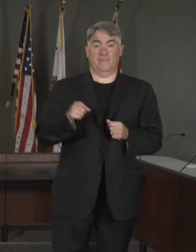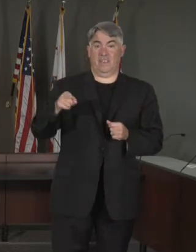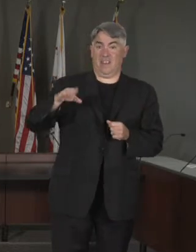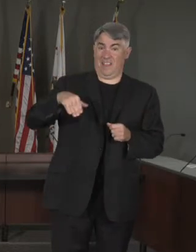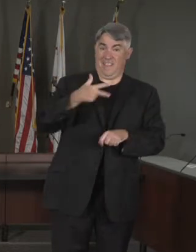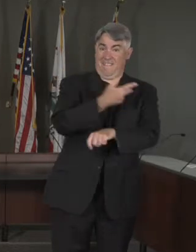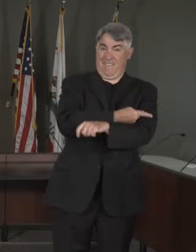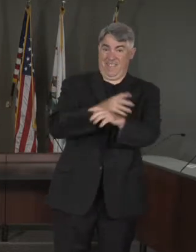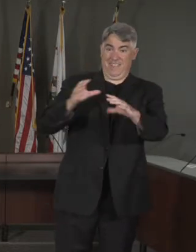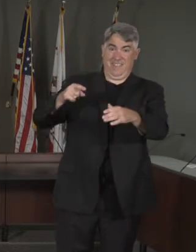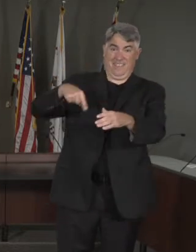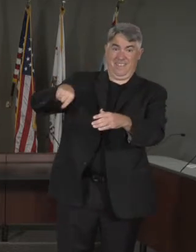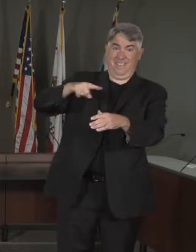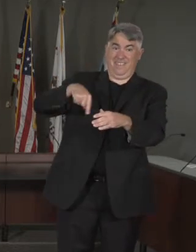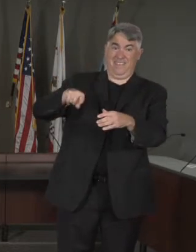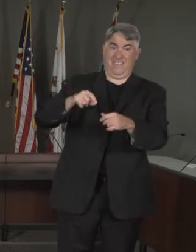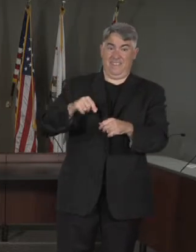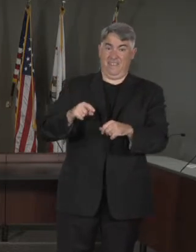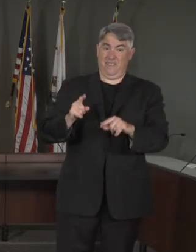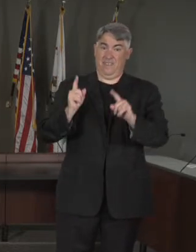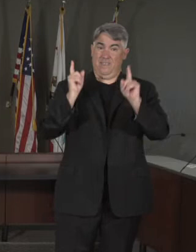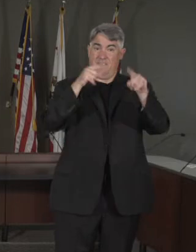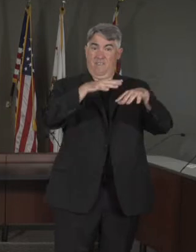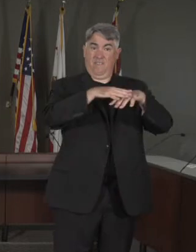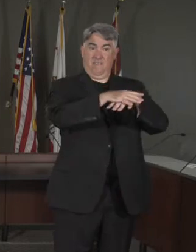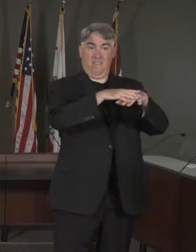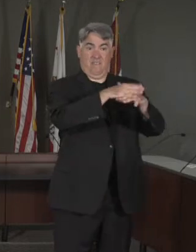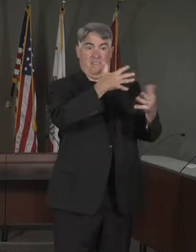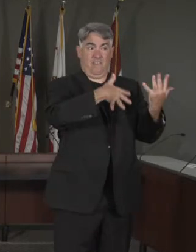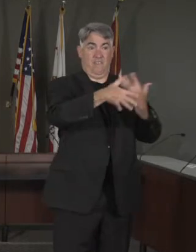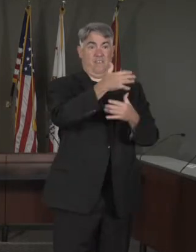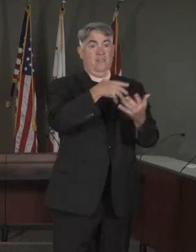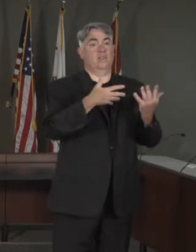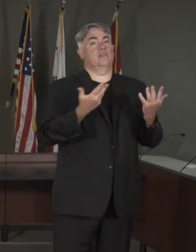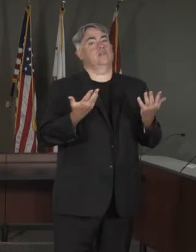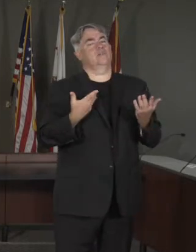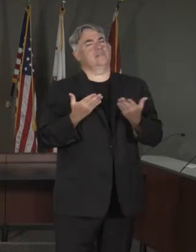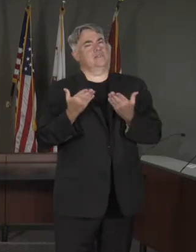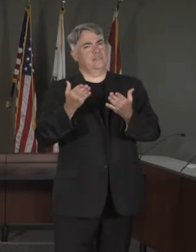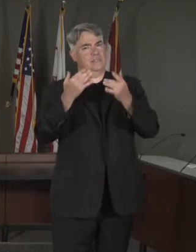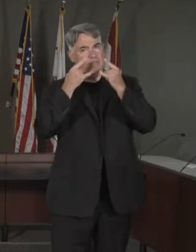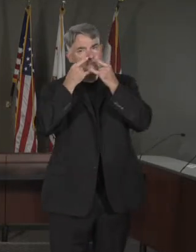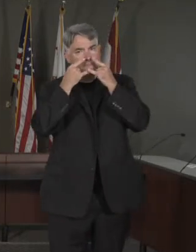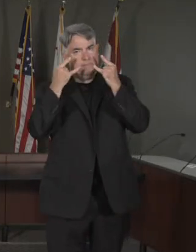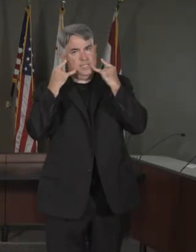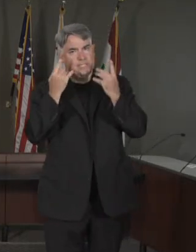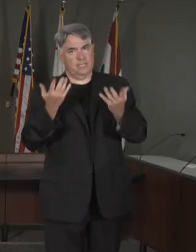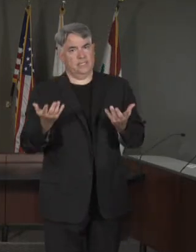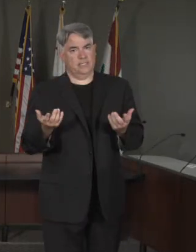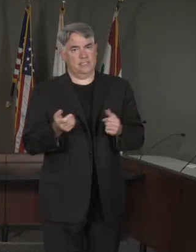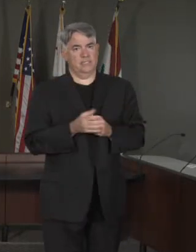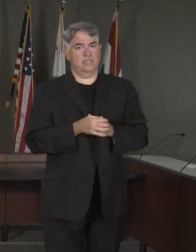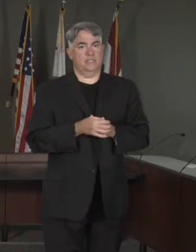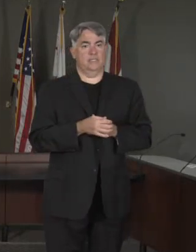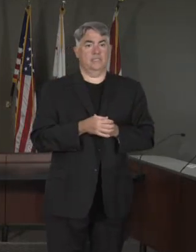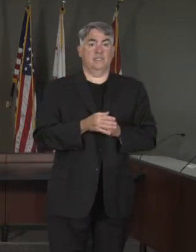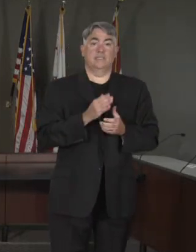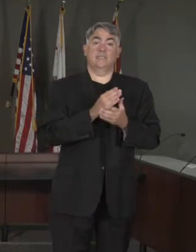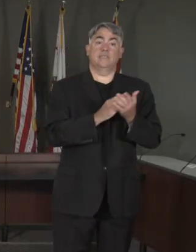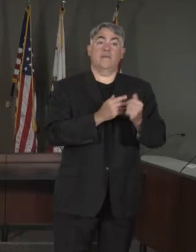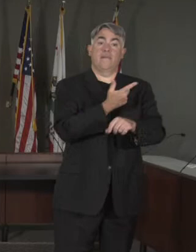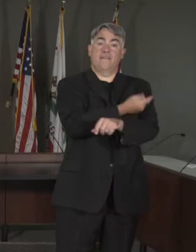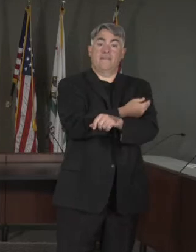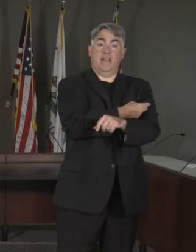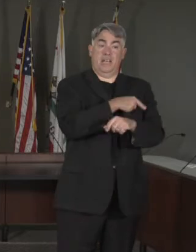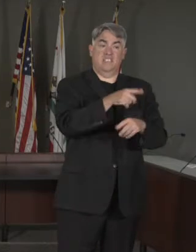you should wear a mask. And if you are vaccinated, there's a personal choice. Some people that are vaccinated will